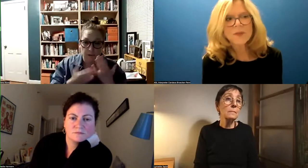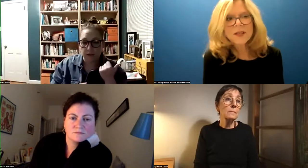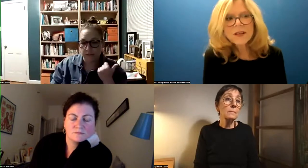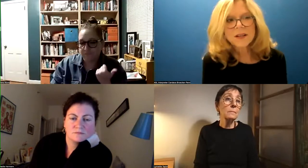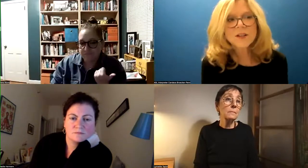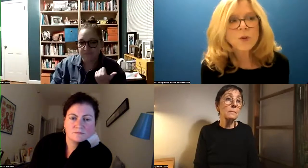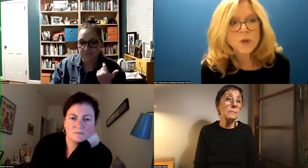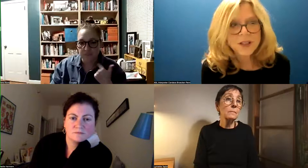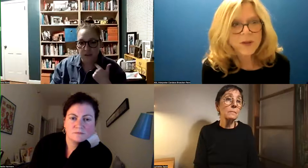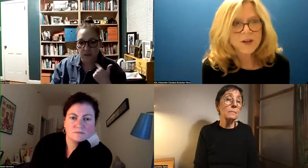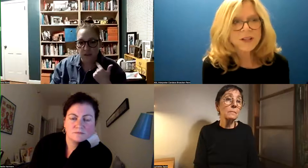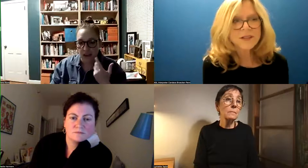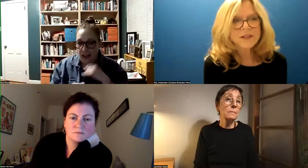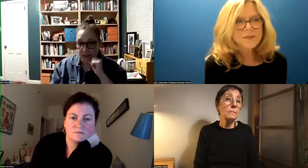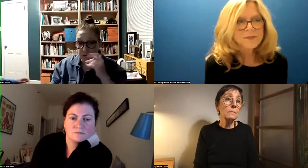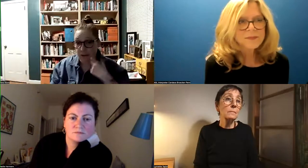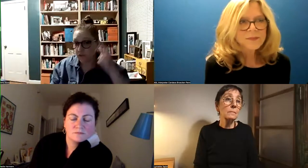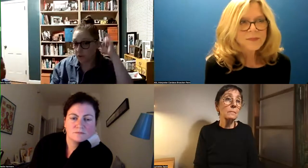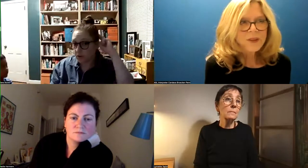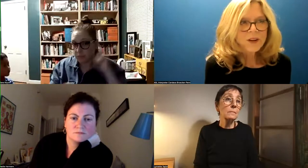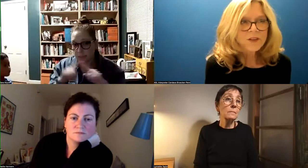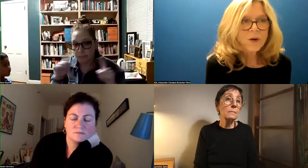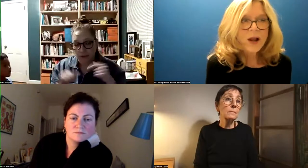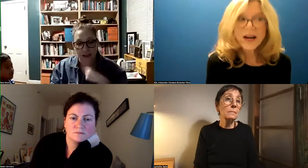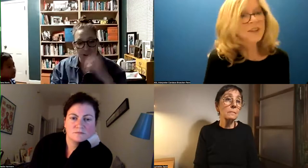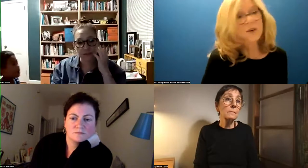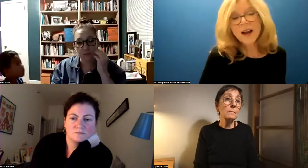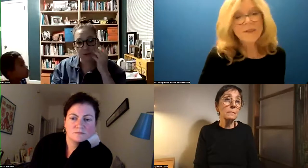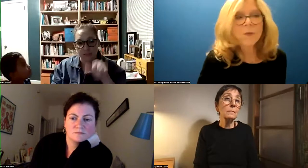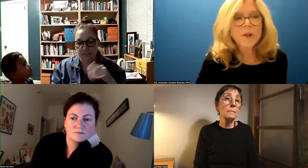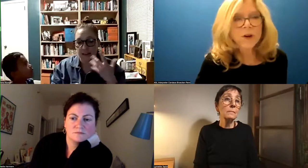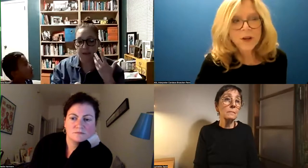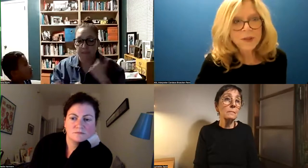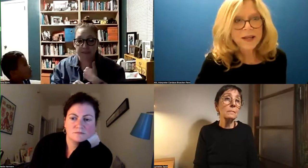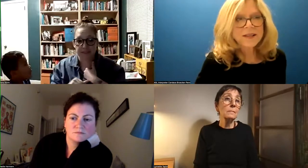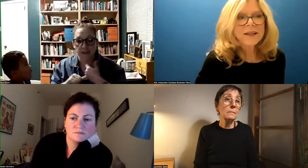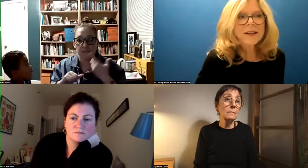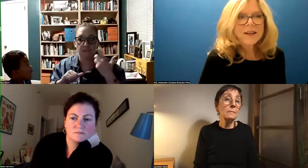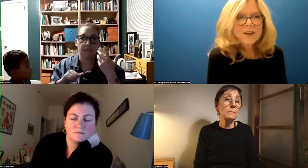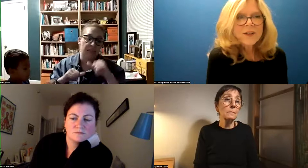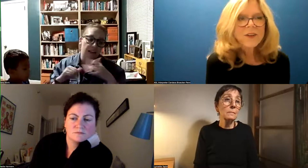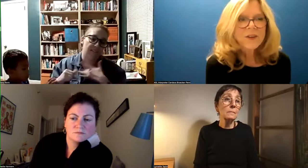mainstream school experience. So, and I don't have a cochlear implant.